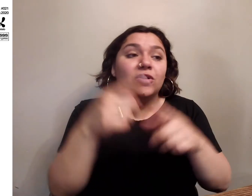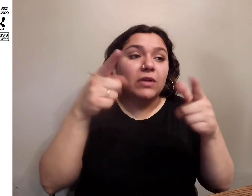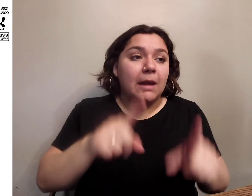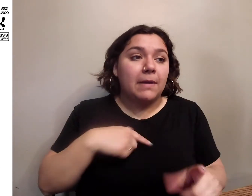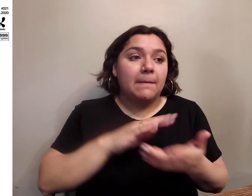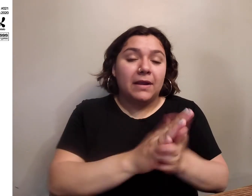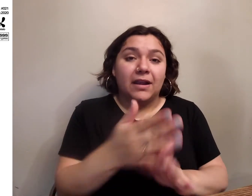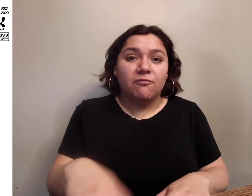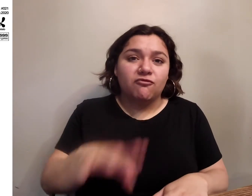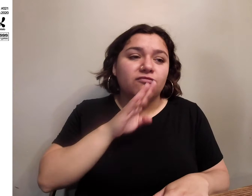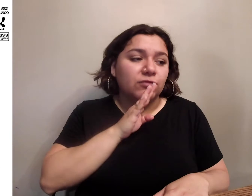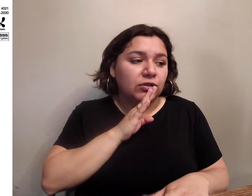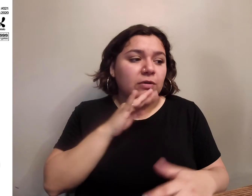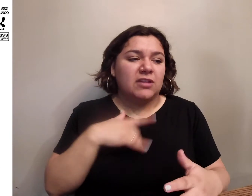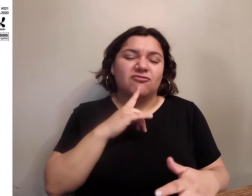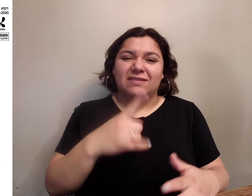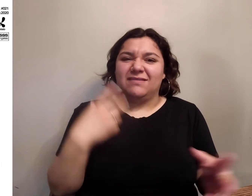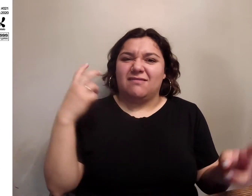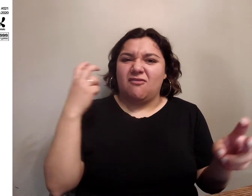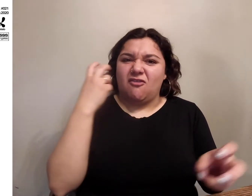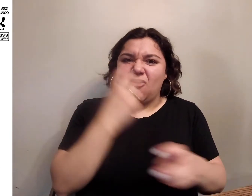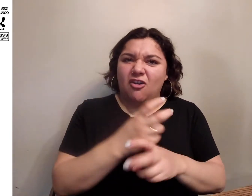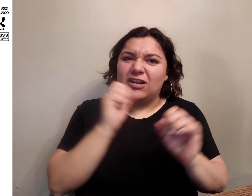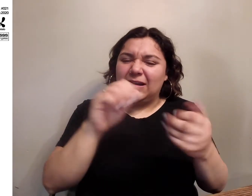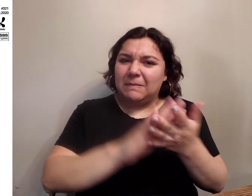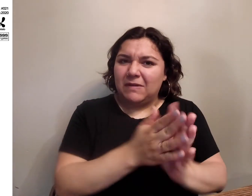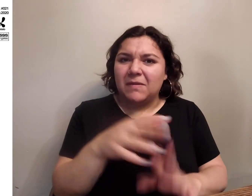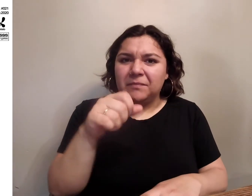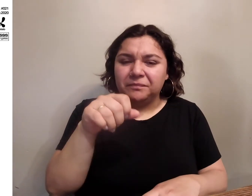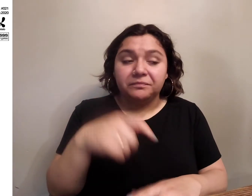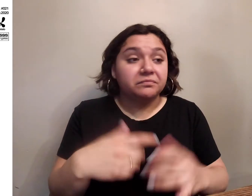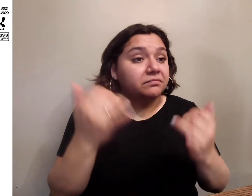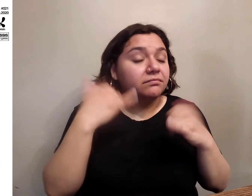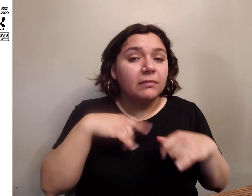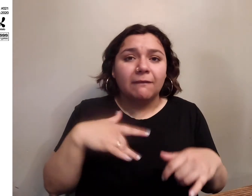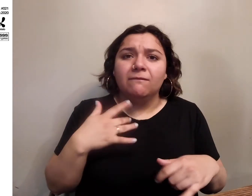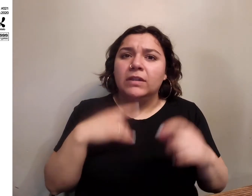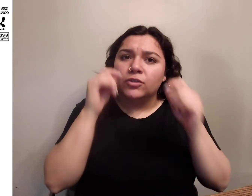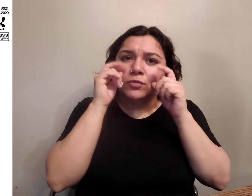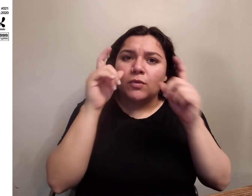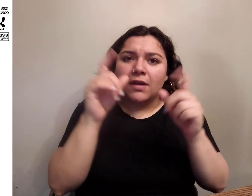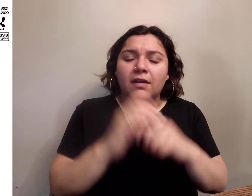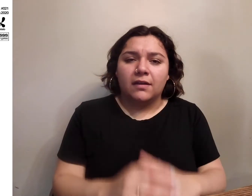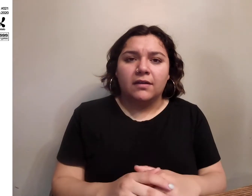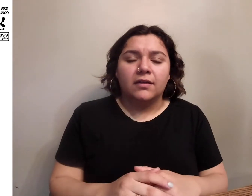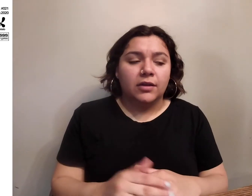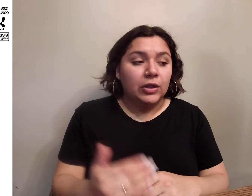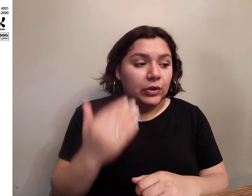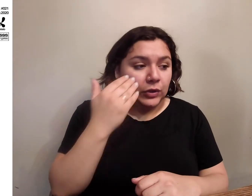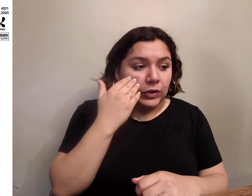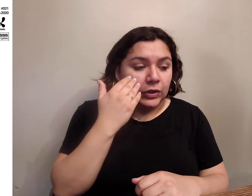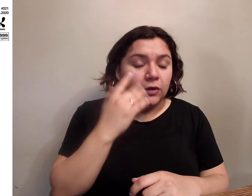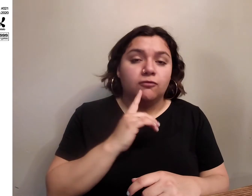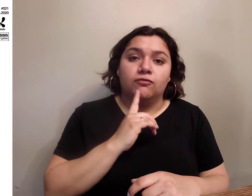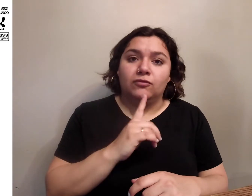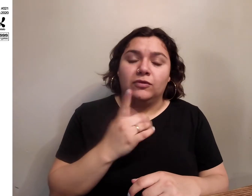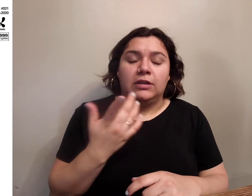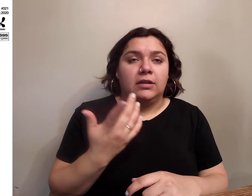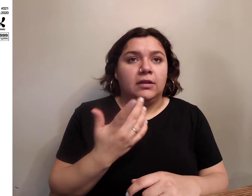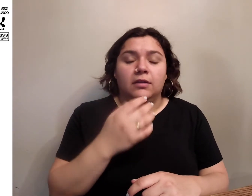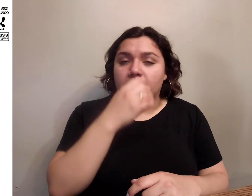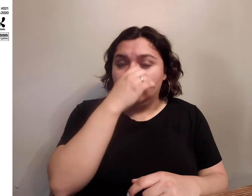get frustrated with how difficult it can be, it surprises me. Like I, be really upset